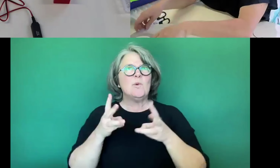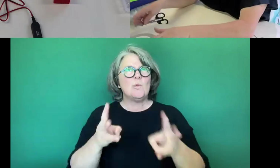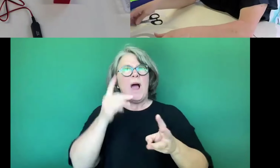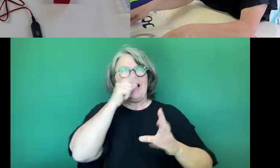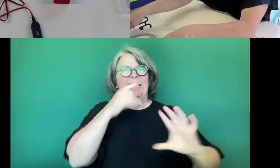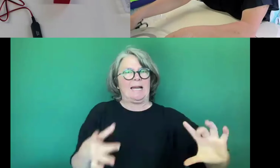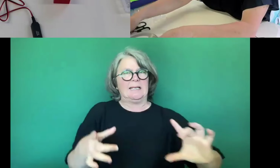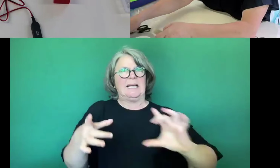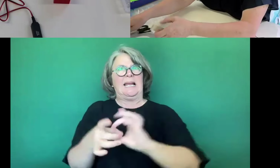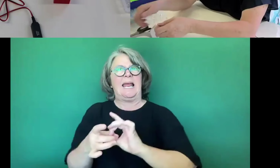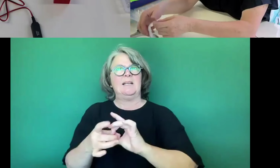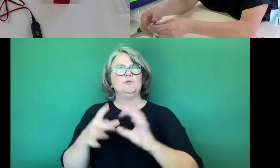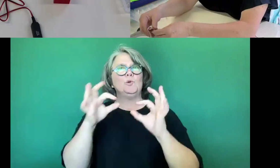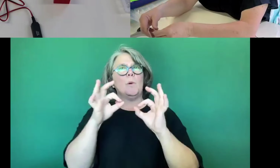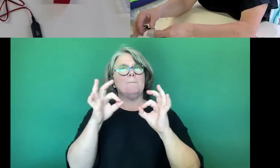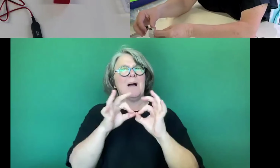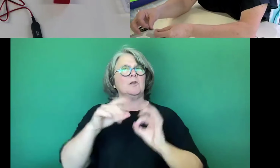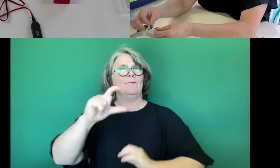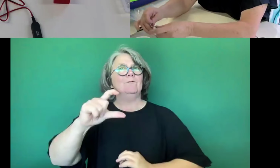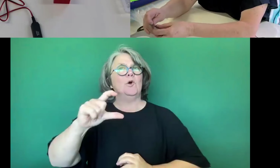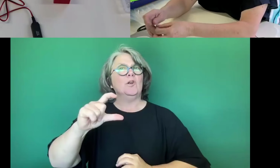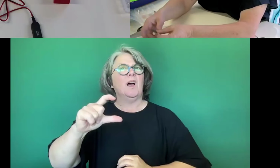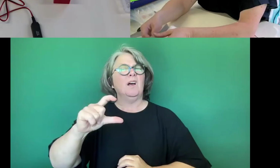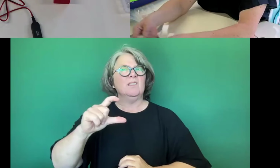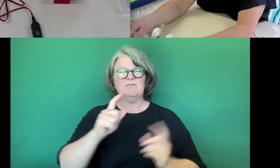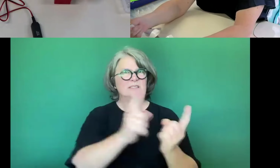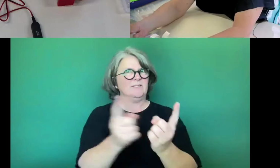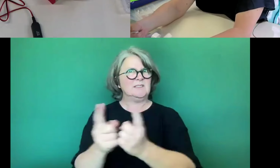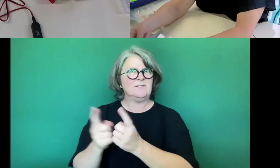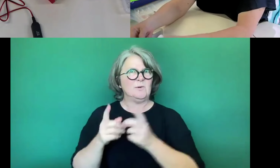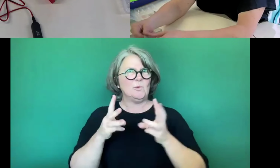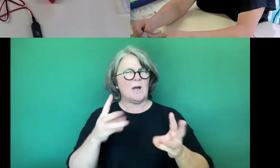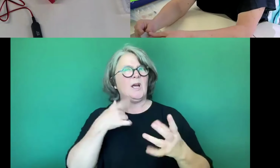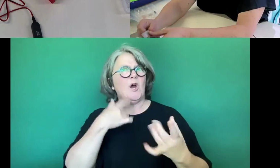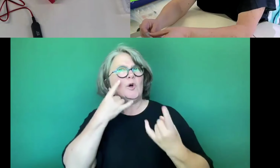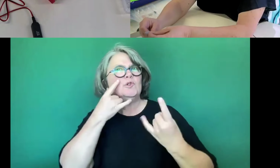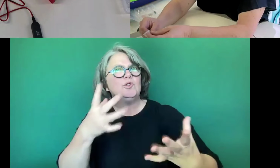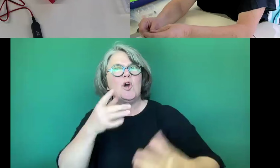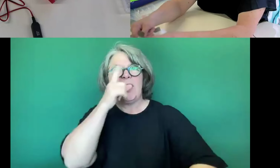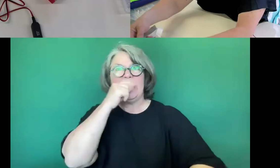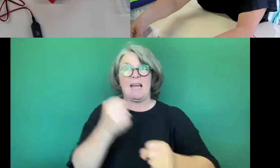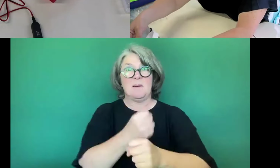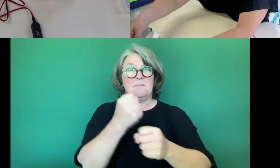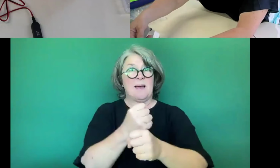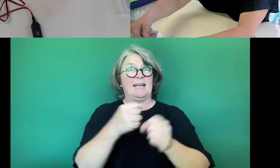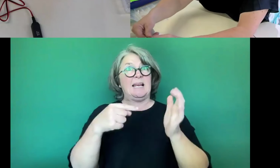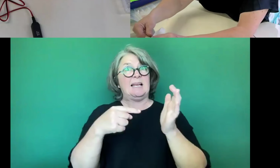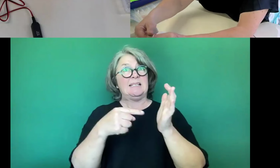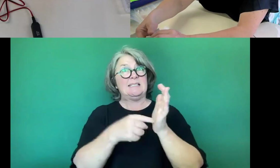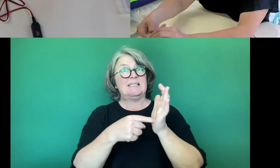different ones. So one option is to make some sort of flap or tab,